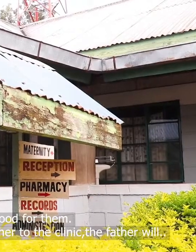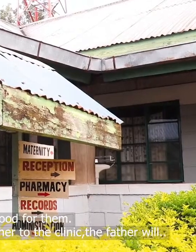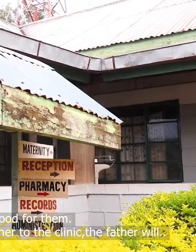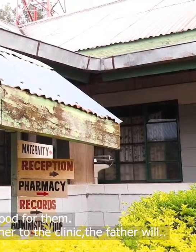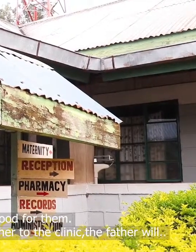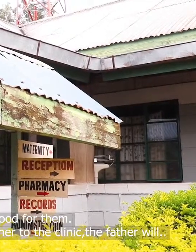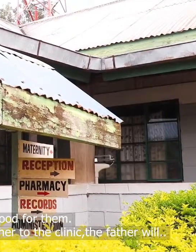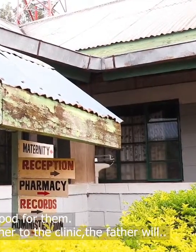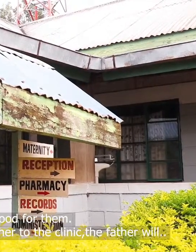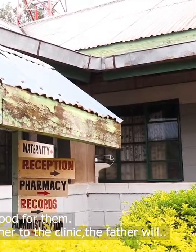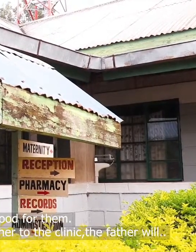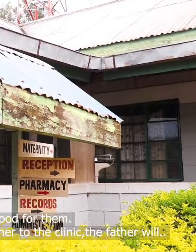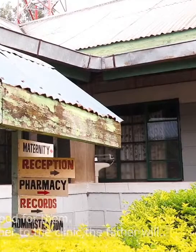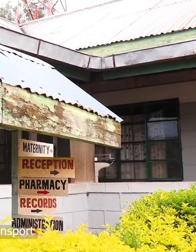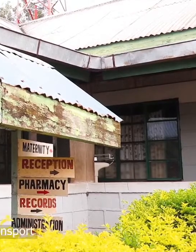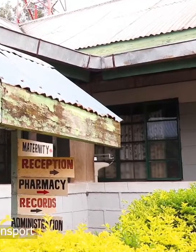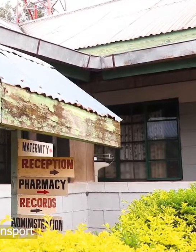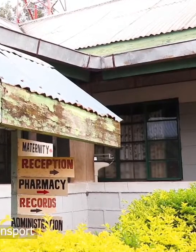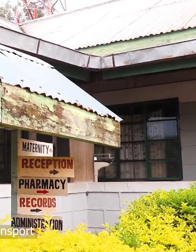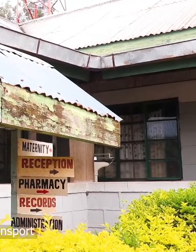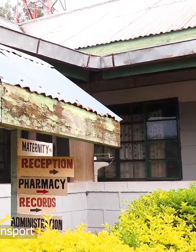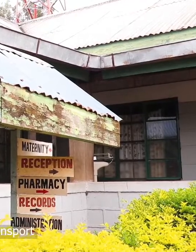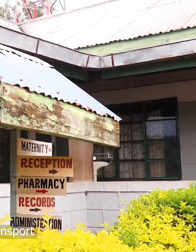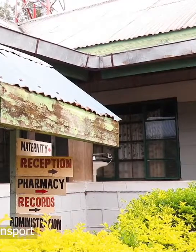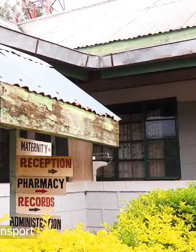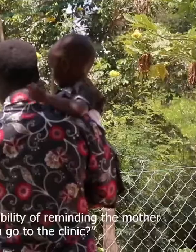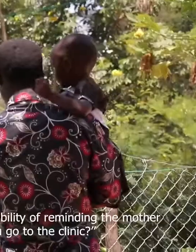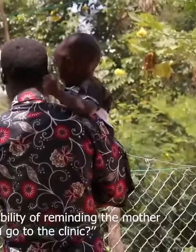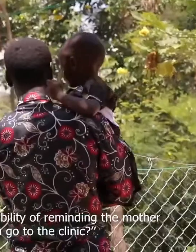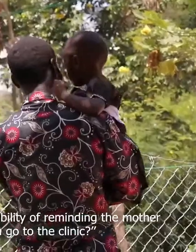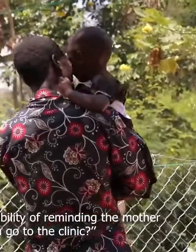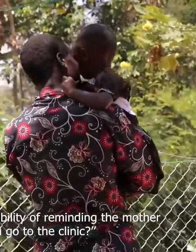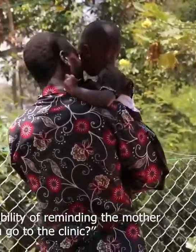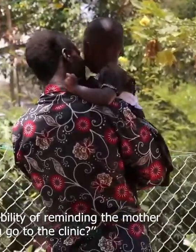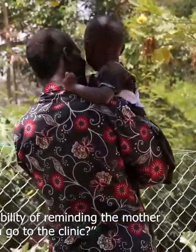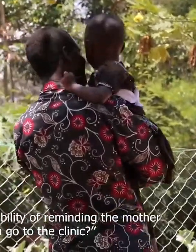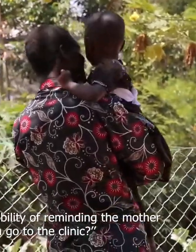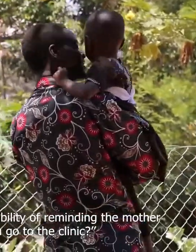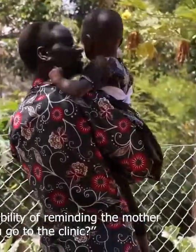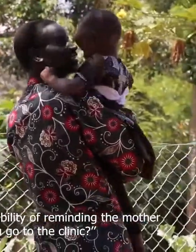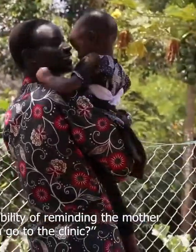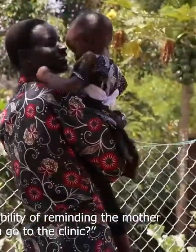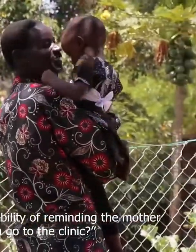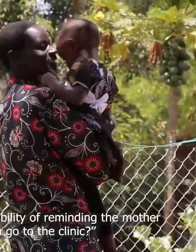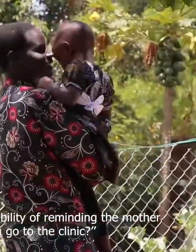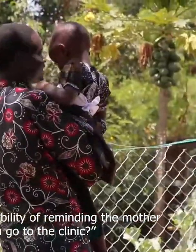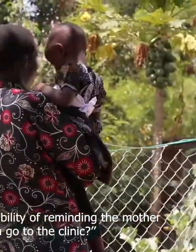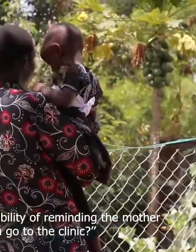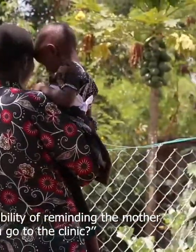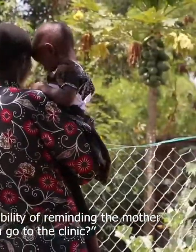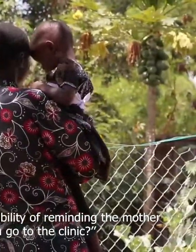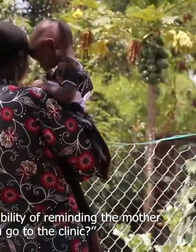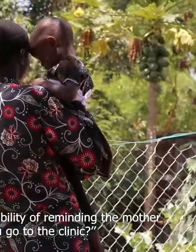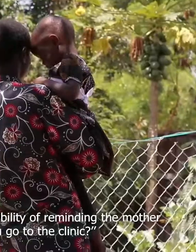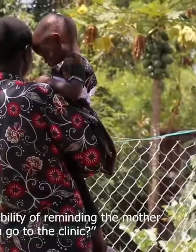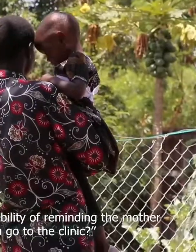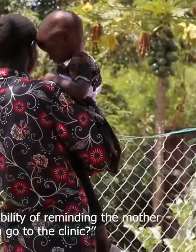the mother to the clinic, a father will provide transport. And the father also is taking a responsibility